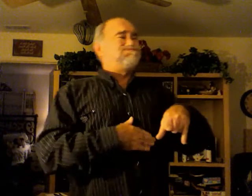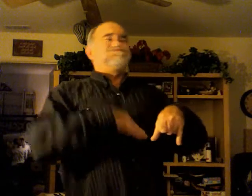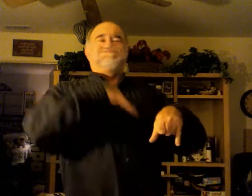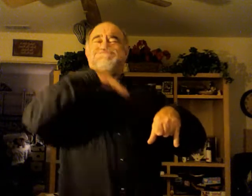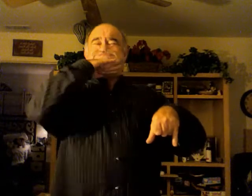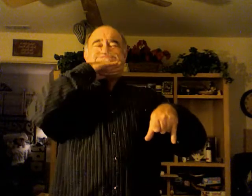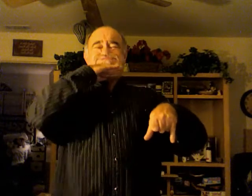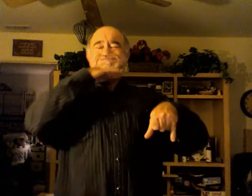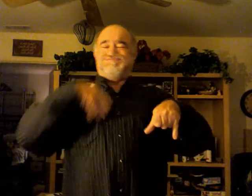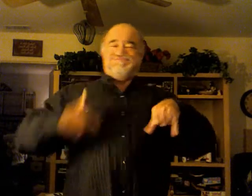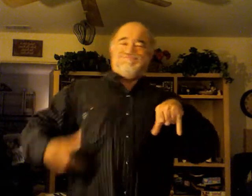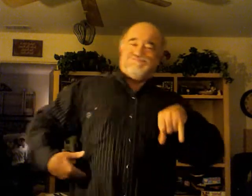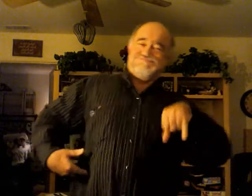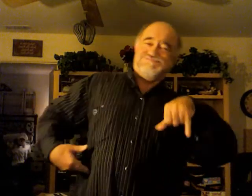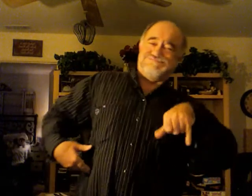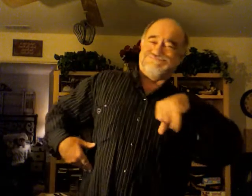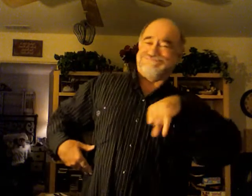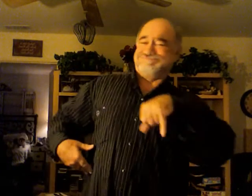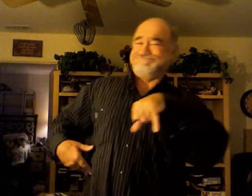on home. We were so full.